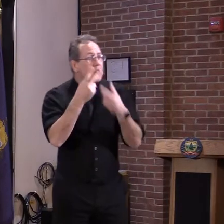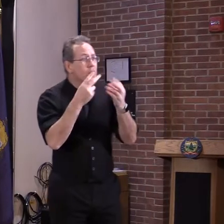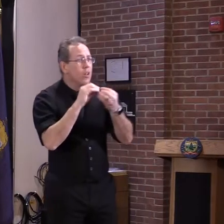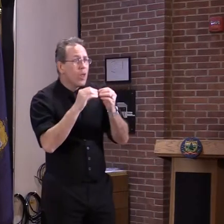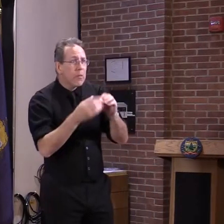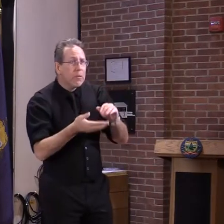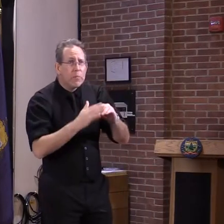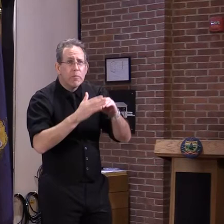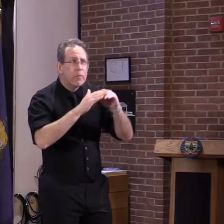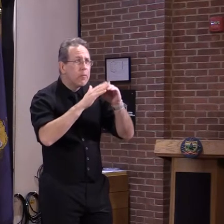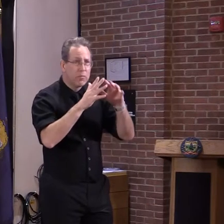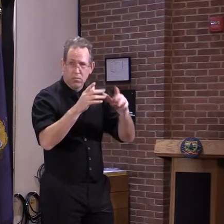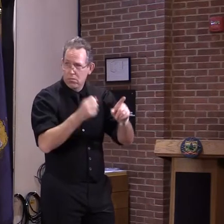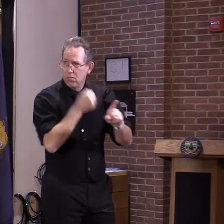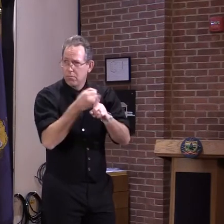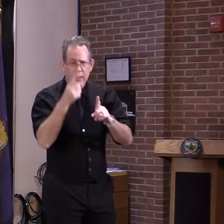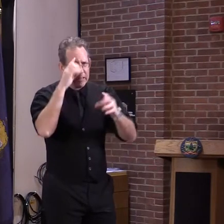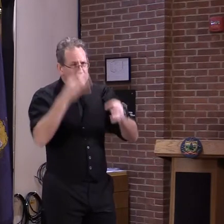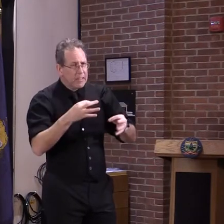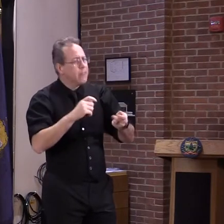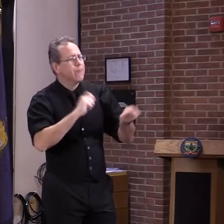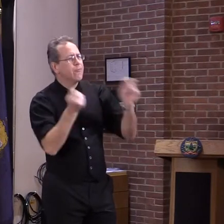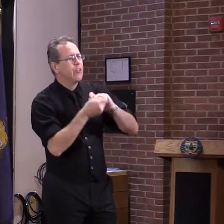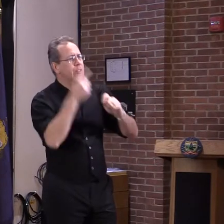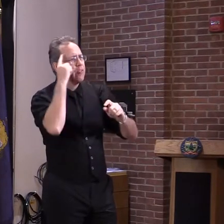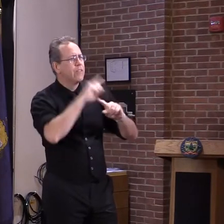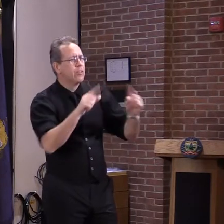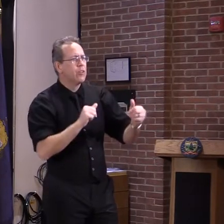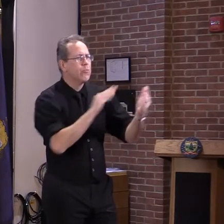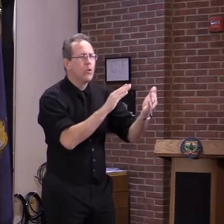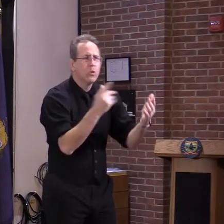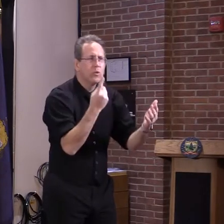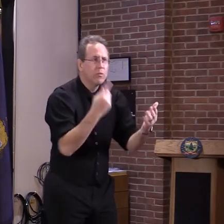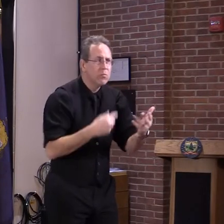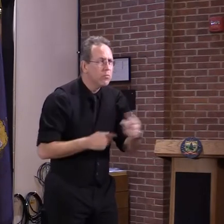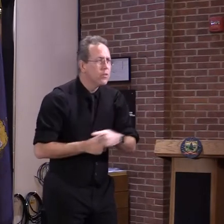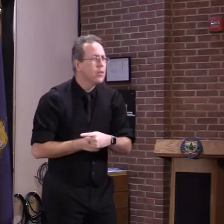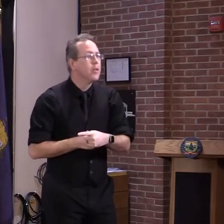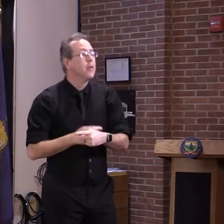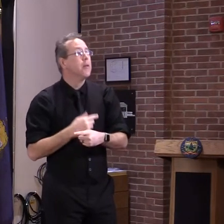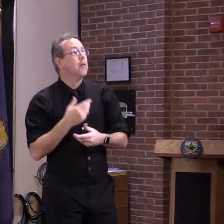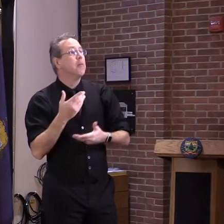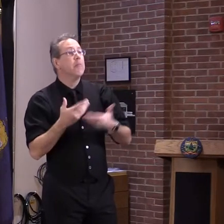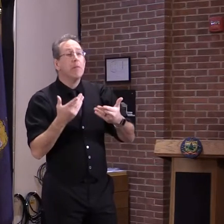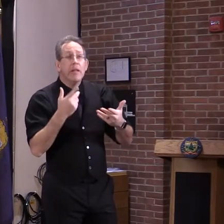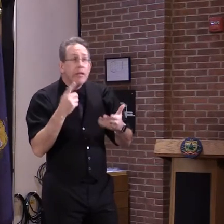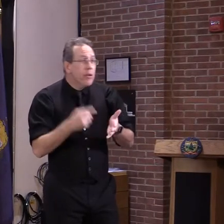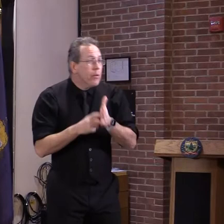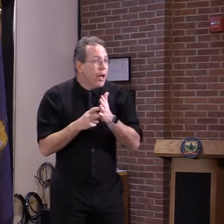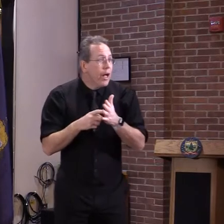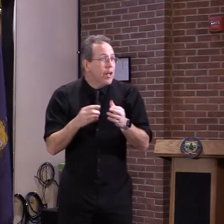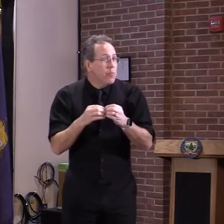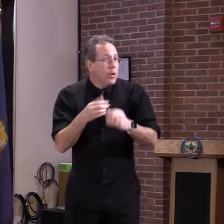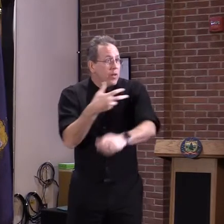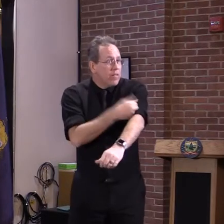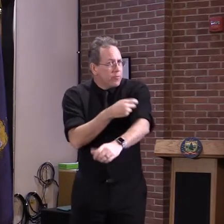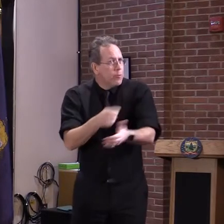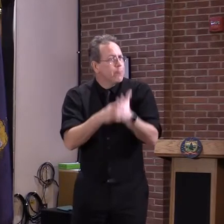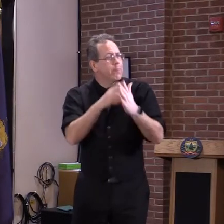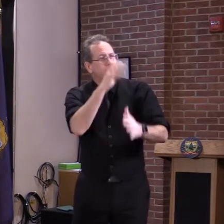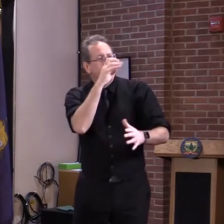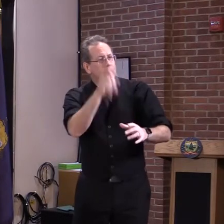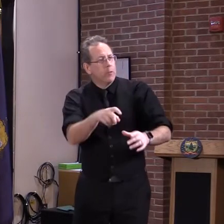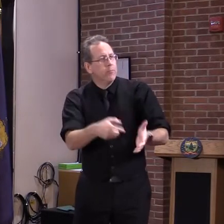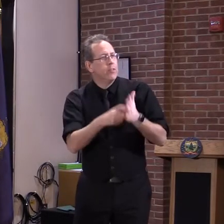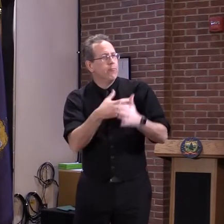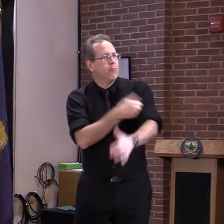of a student mandate of vaccines? You know, the possibility of the Department of Health, I believe it would